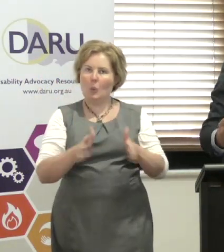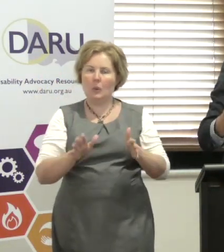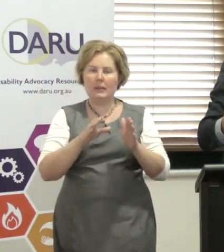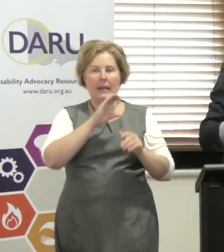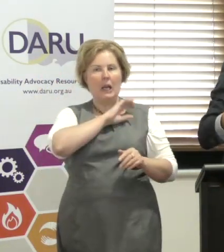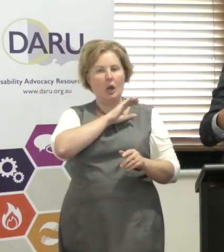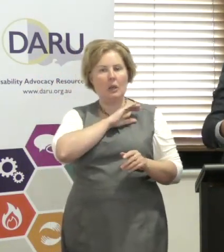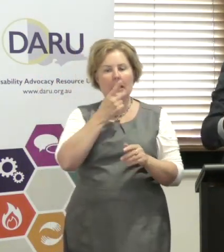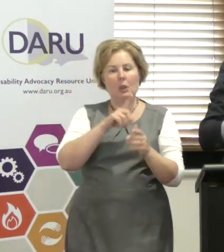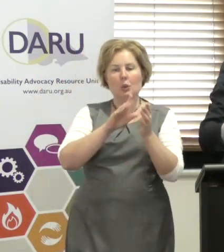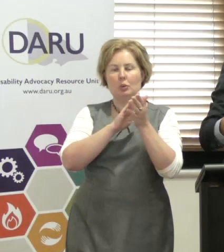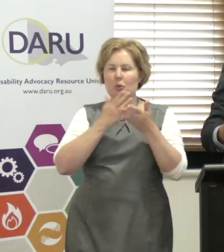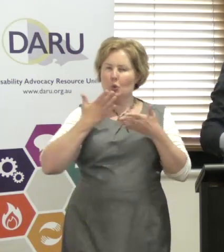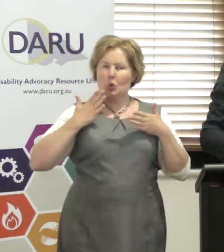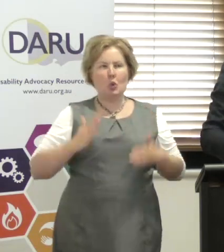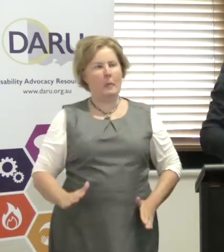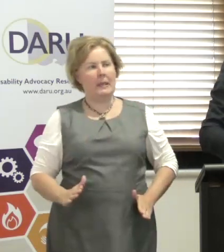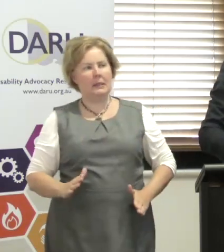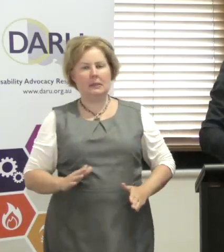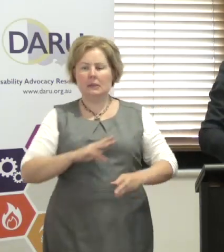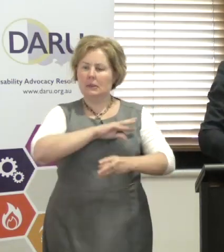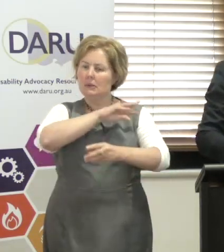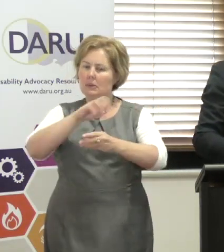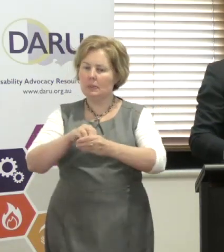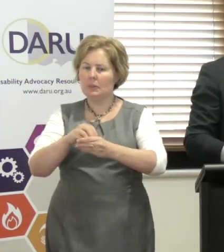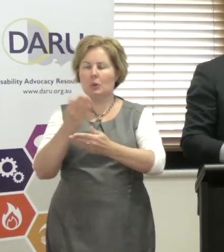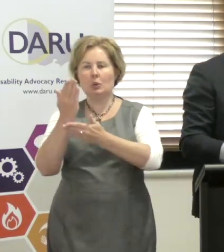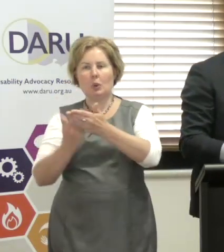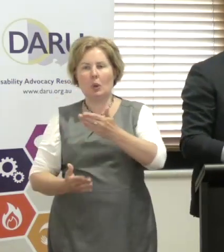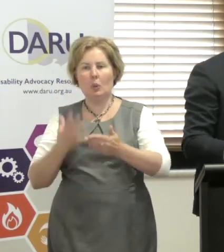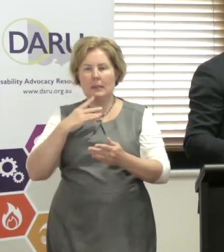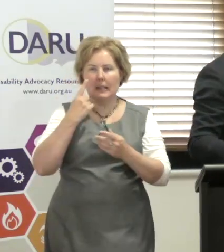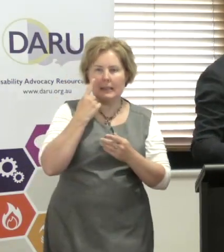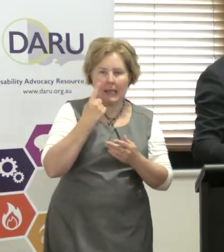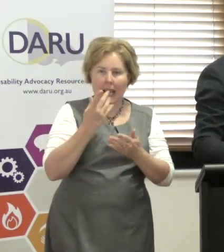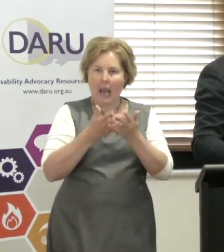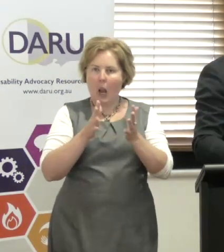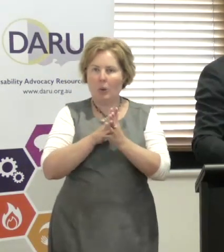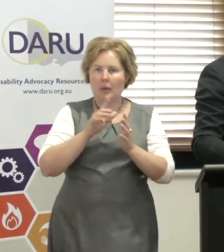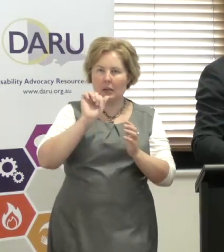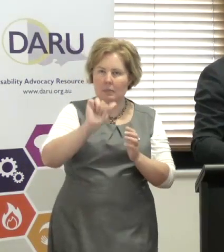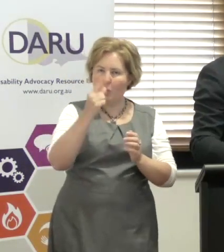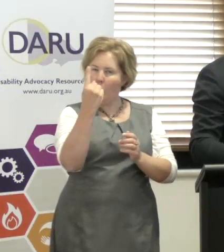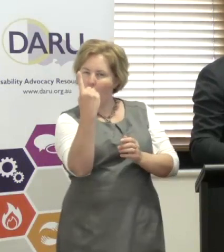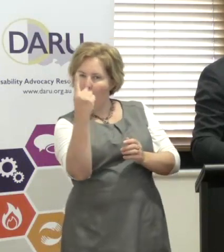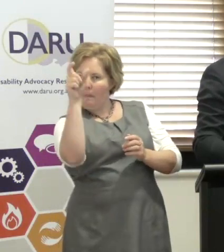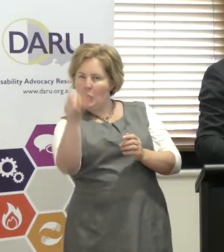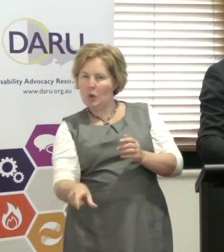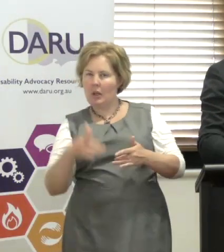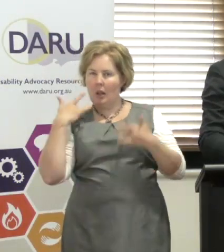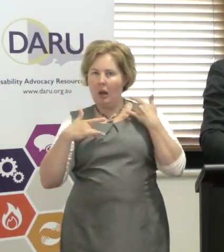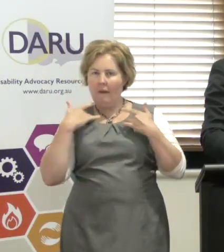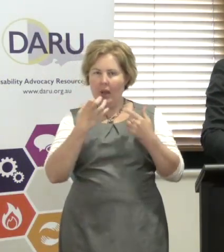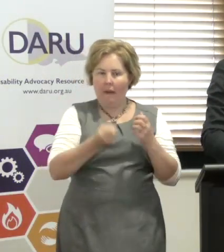how all of these issues come together in the life of one person. So just to do that, that's the kind of what we're talking